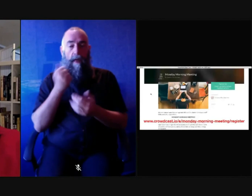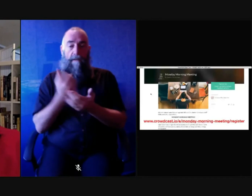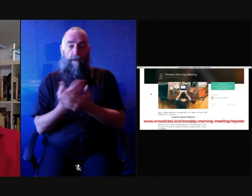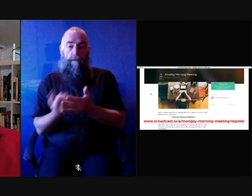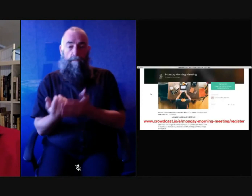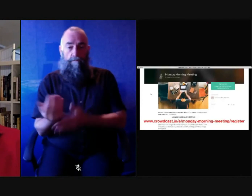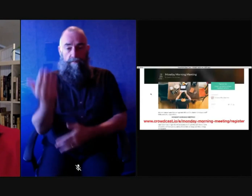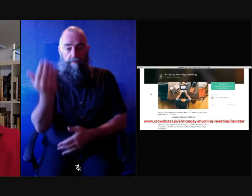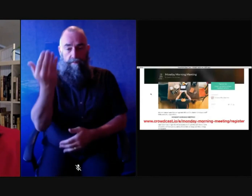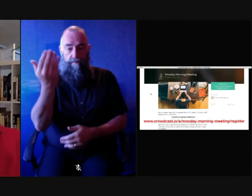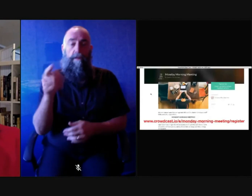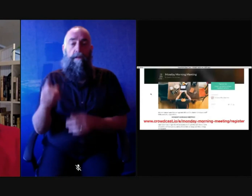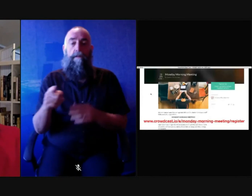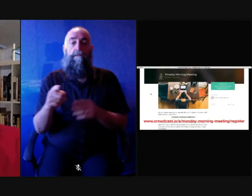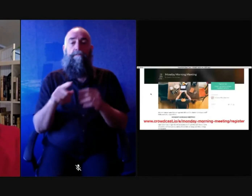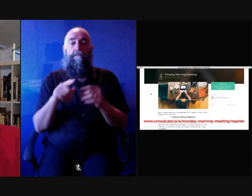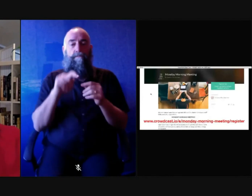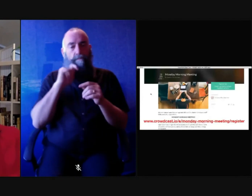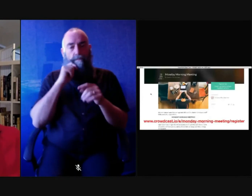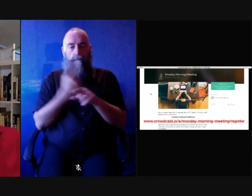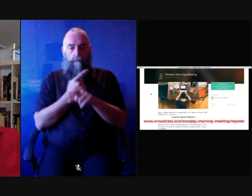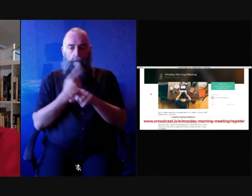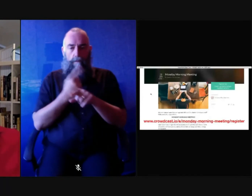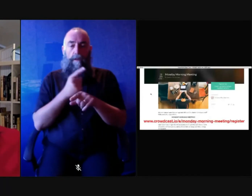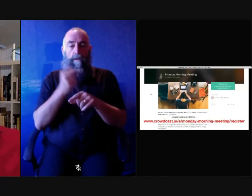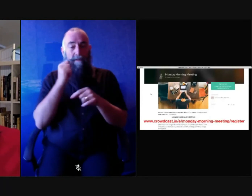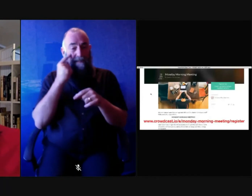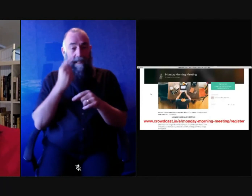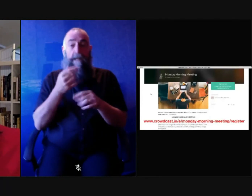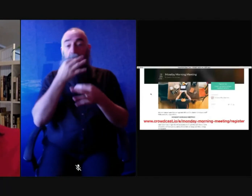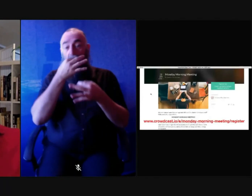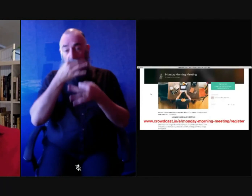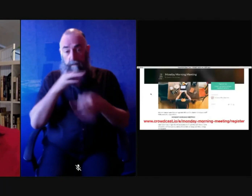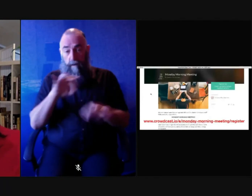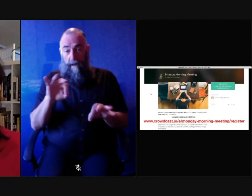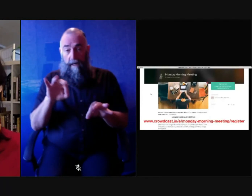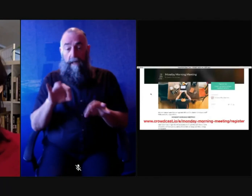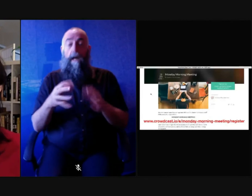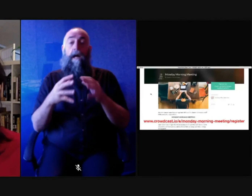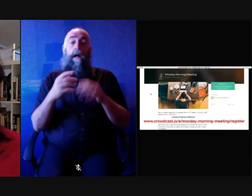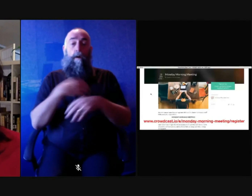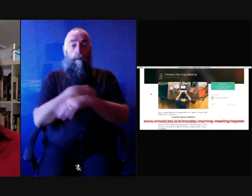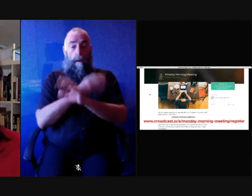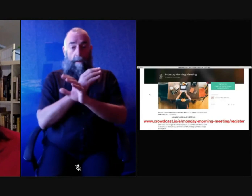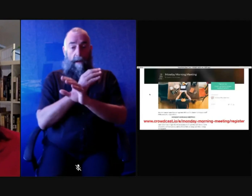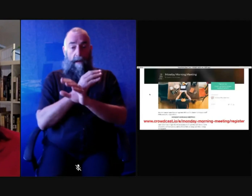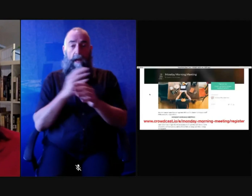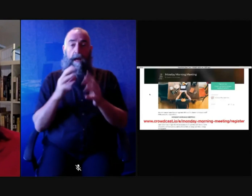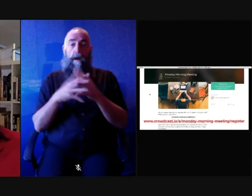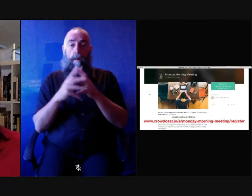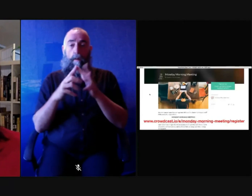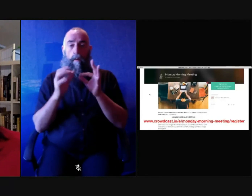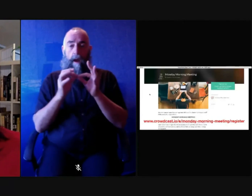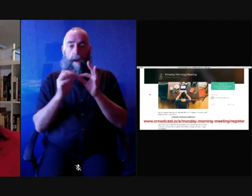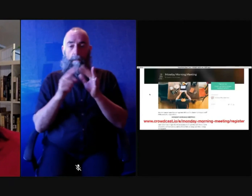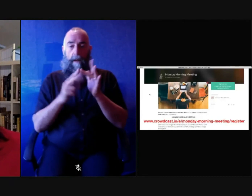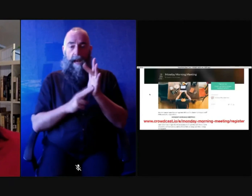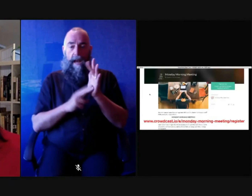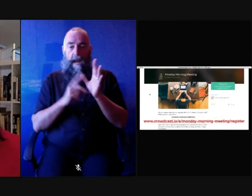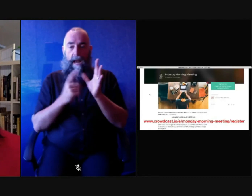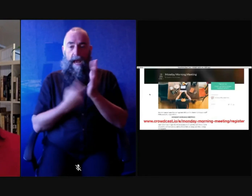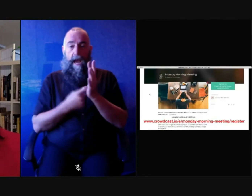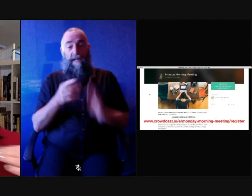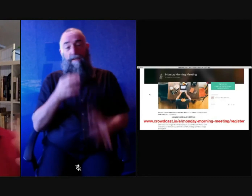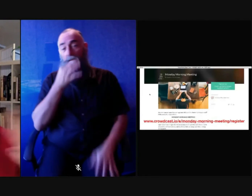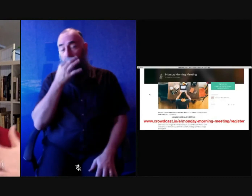on Google, you will find this free webinar that you can access at any time. It's completely free, and it always will